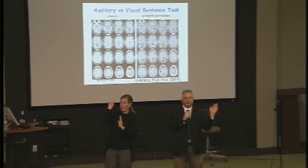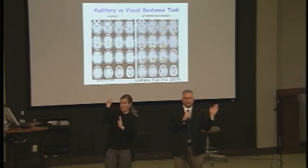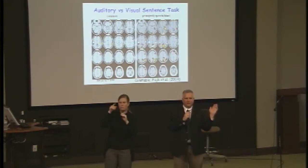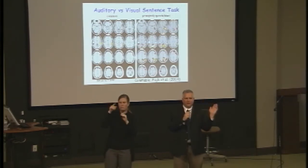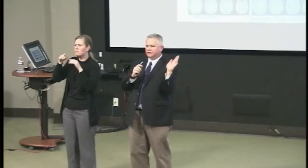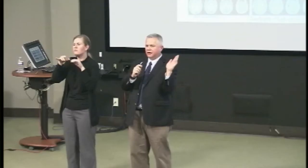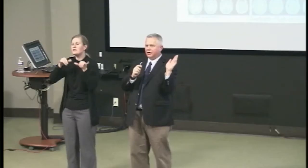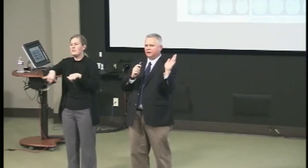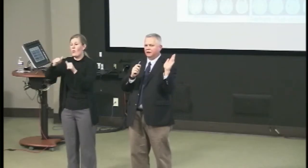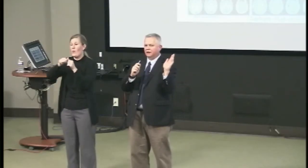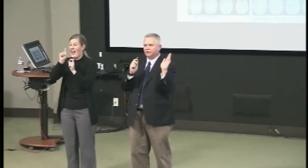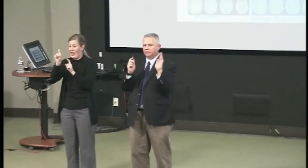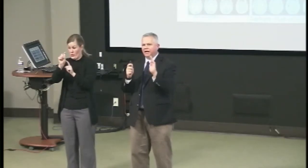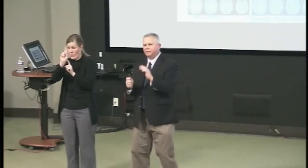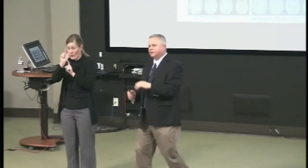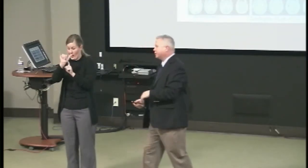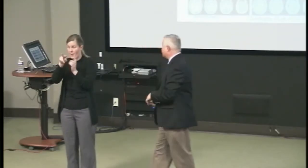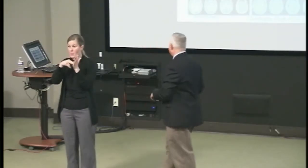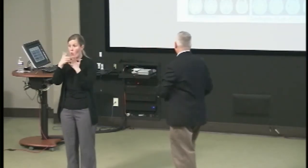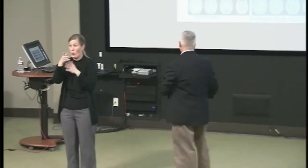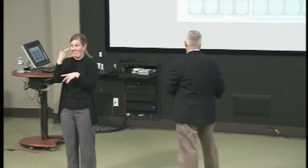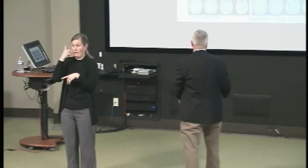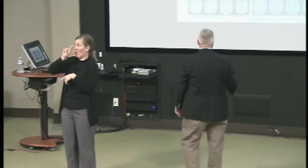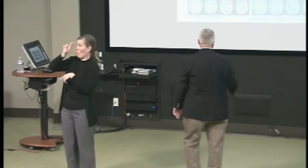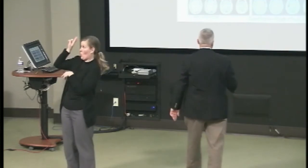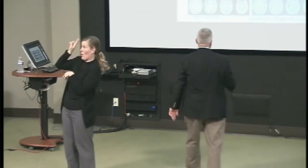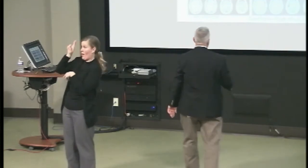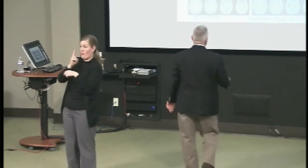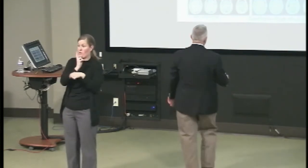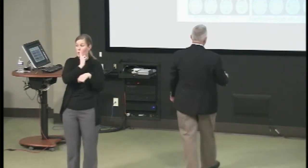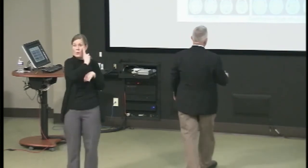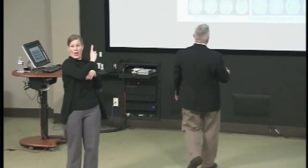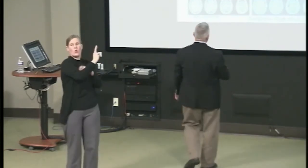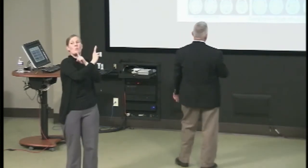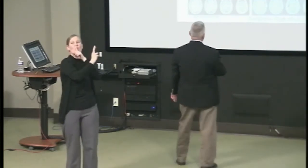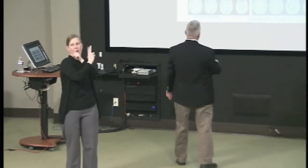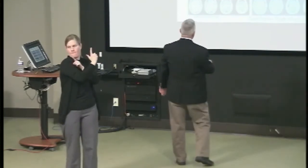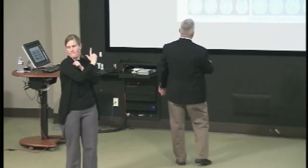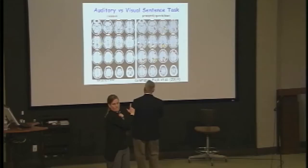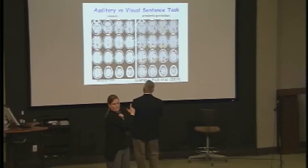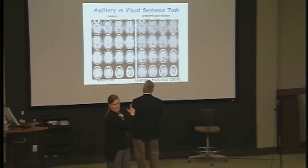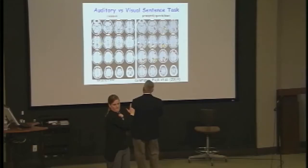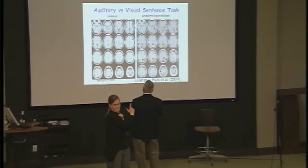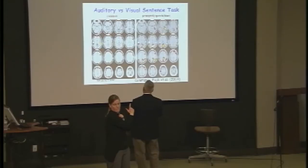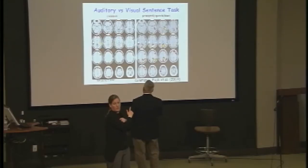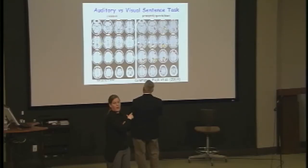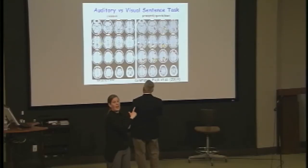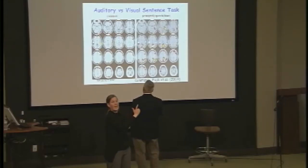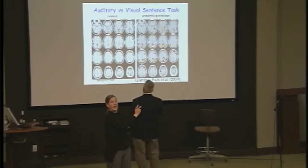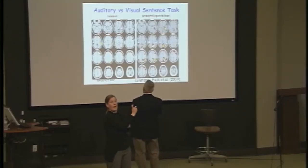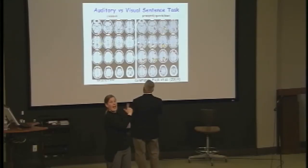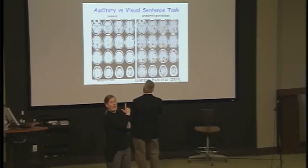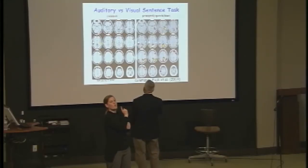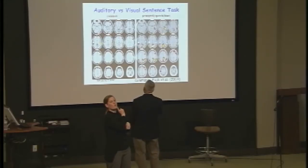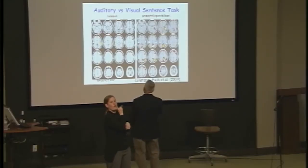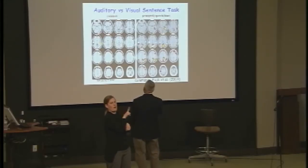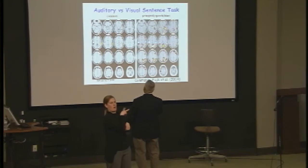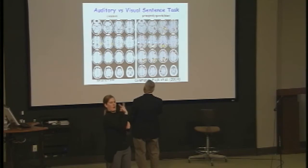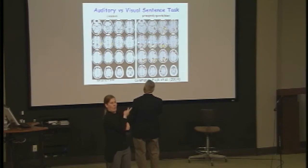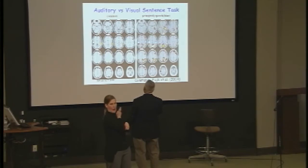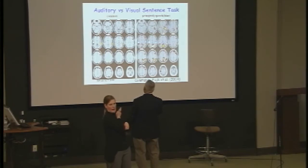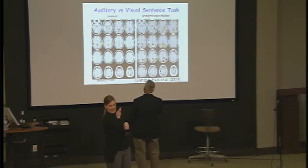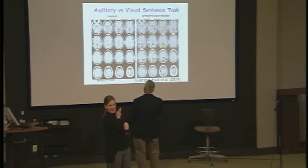hemisphere is on the right side, and the right hemisphere is on the left side. So in this image, which starts, these are axial